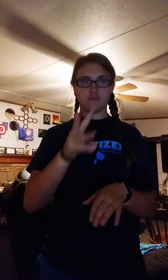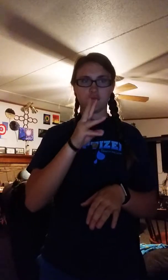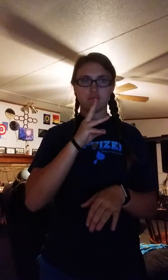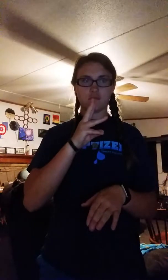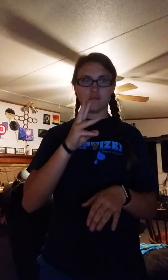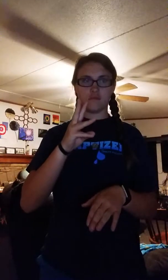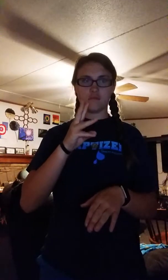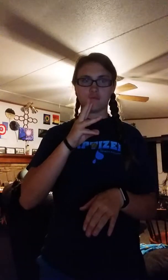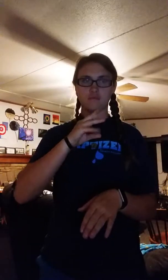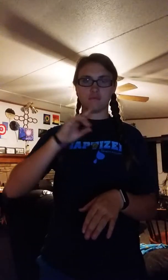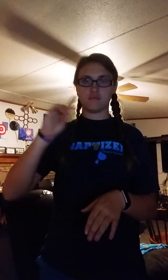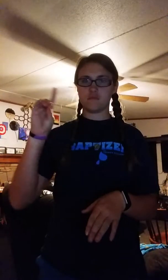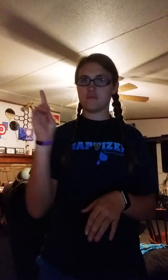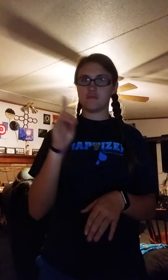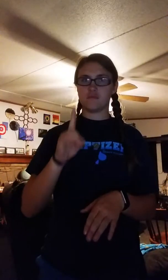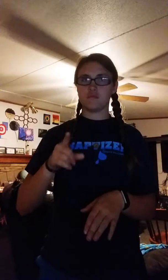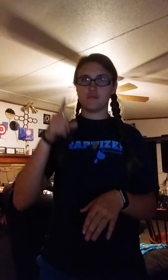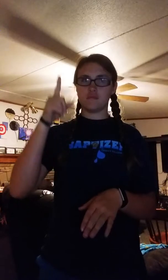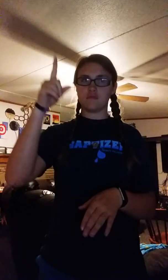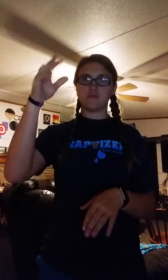Thank you.